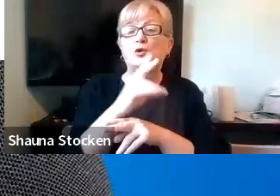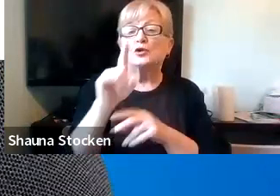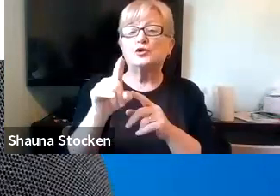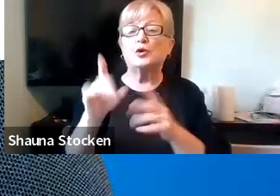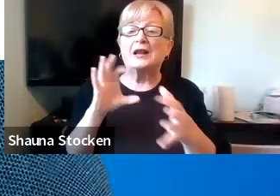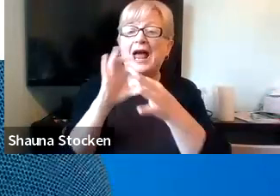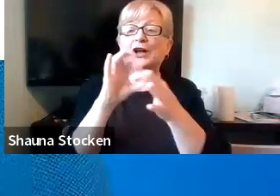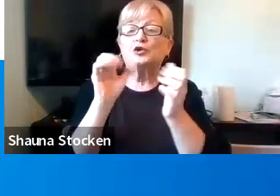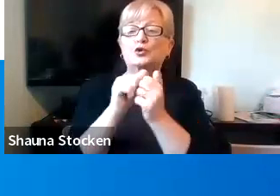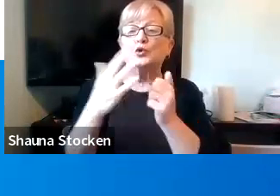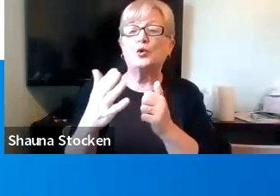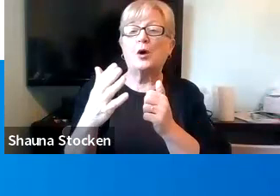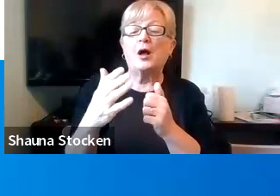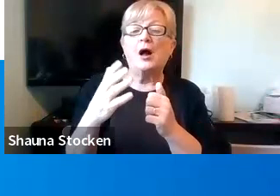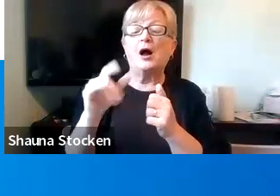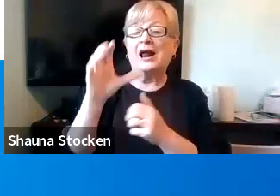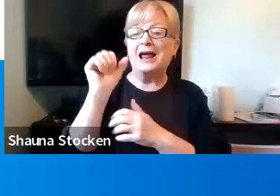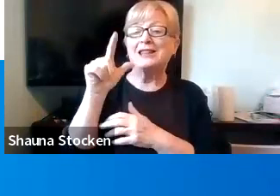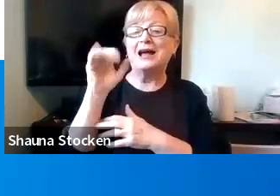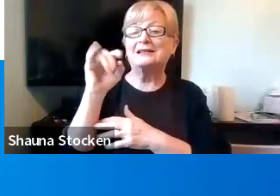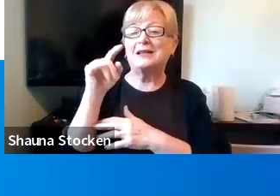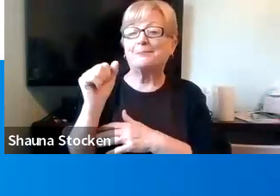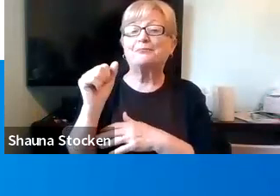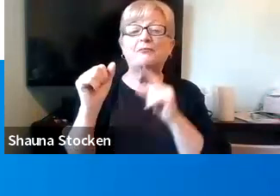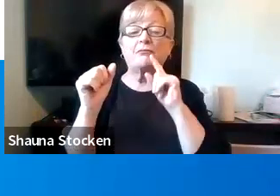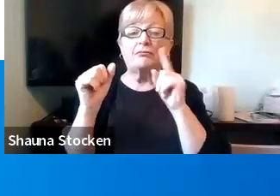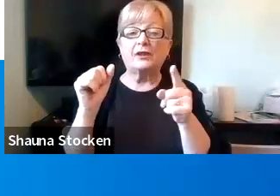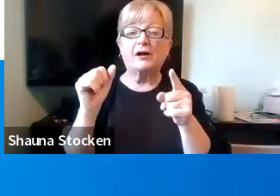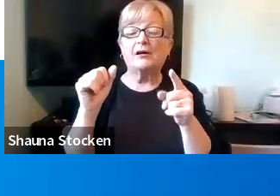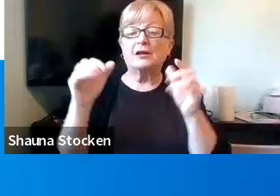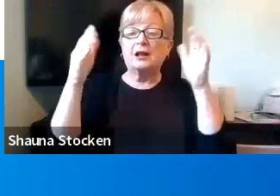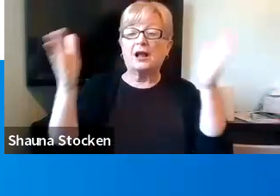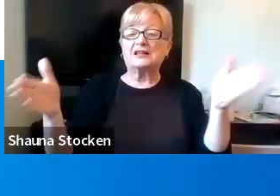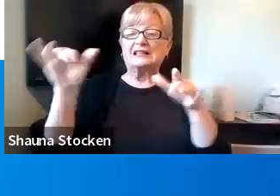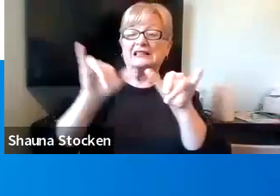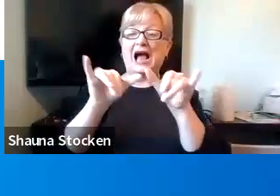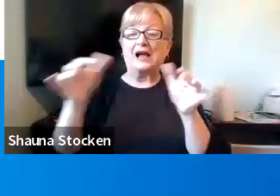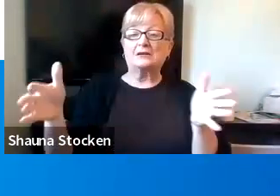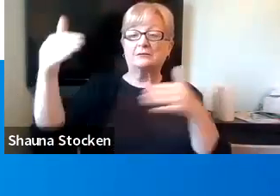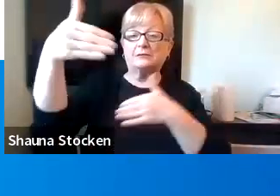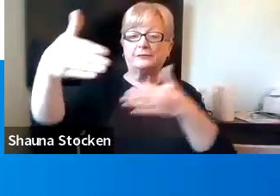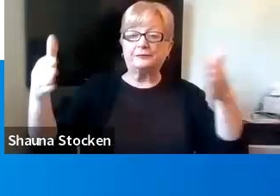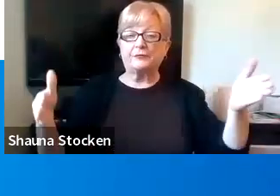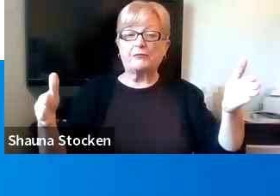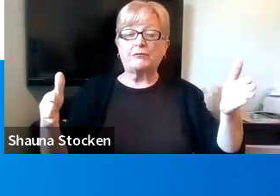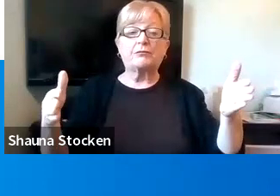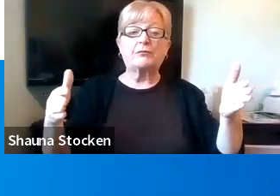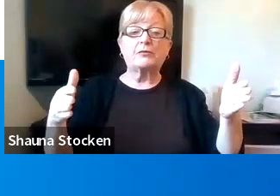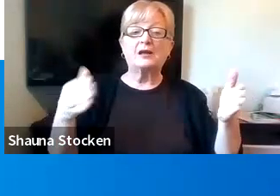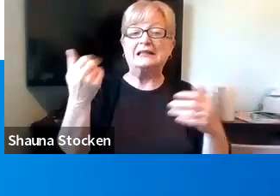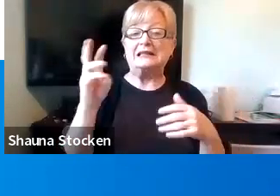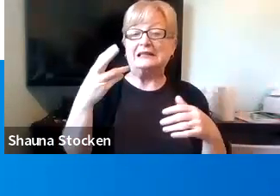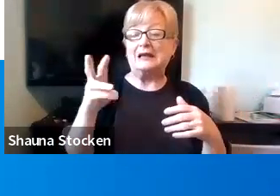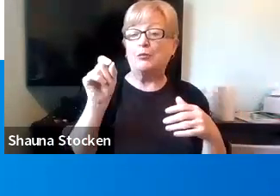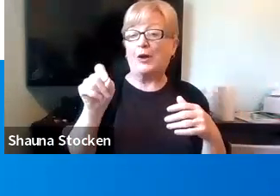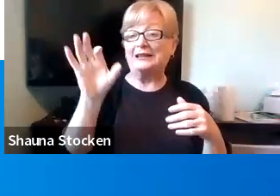Amazon Alexa. The dimensions. The exterior dimensions of this 1800-watt oven are